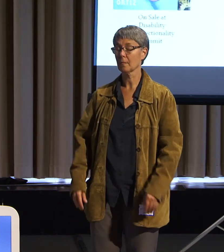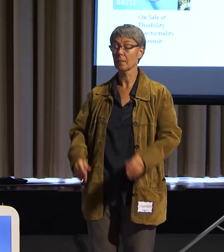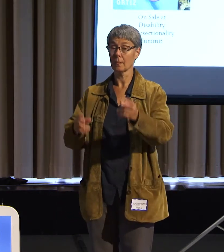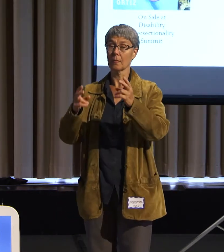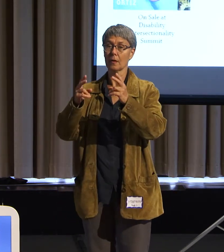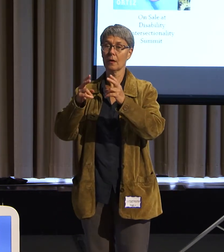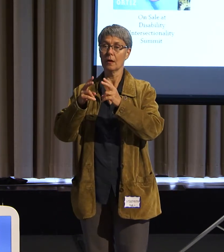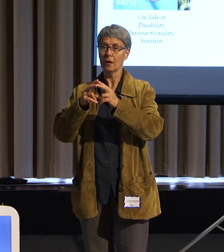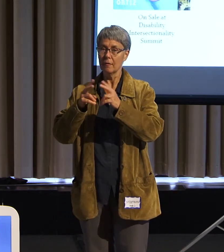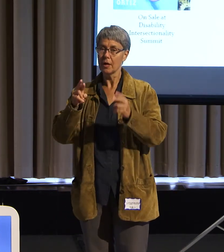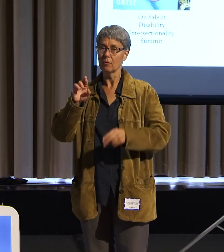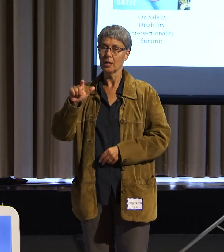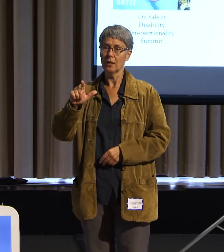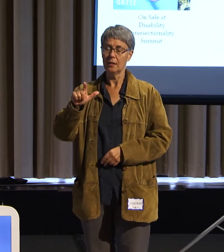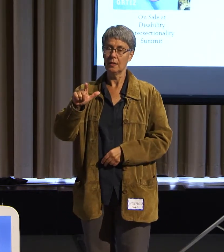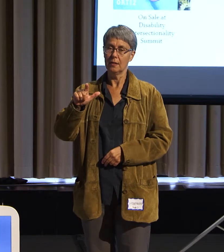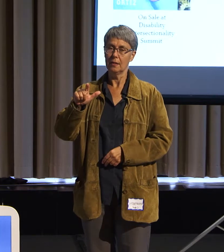a hard time